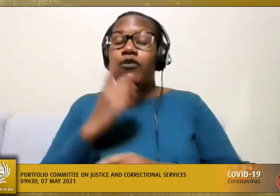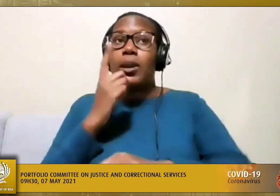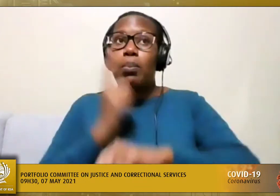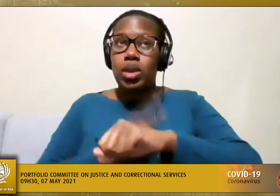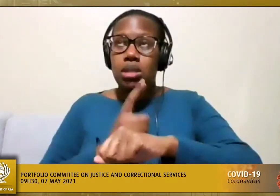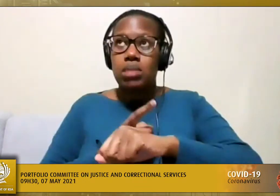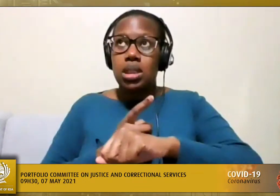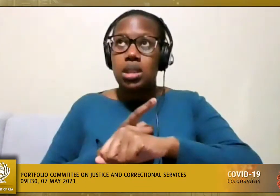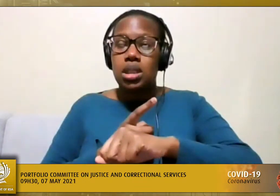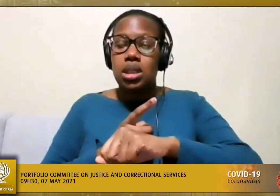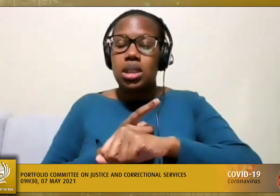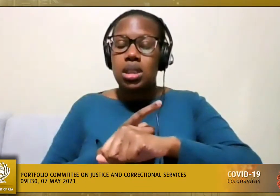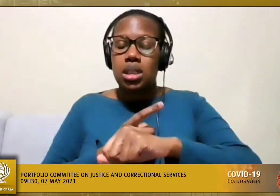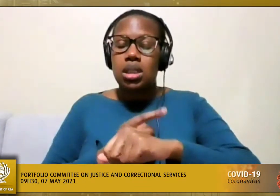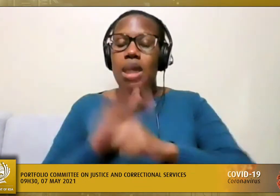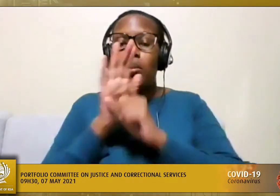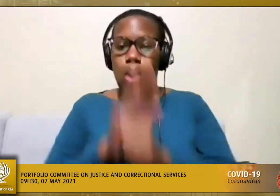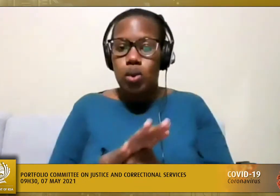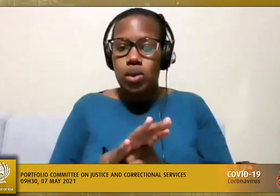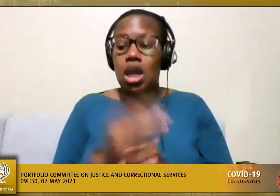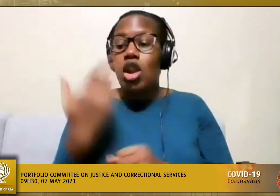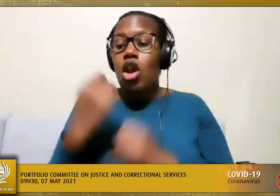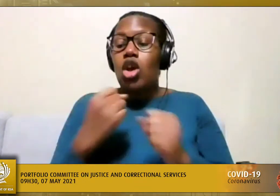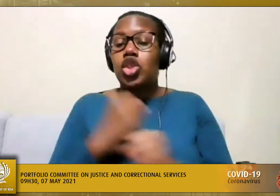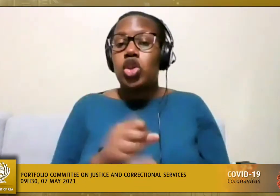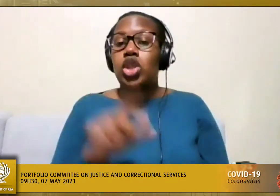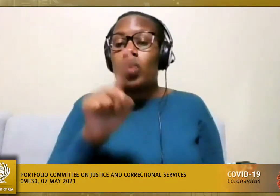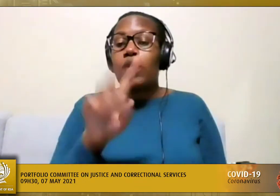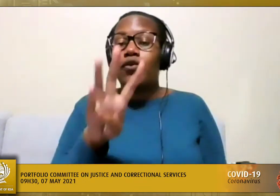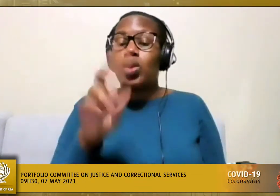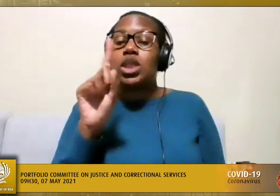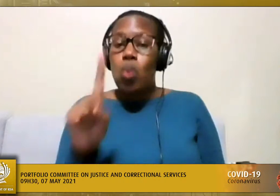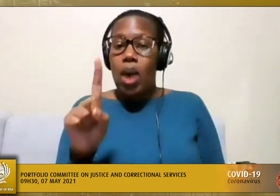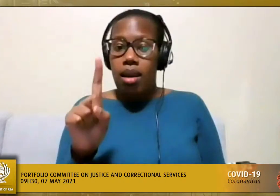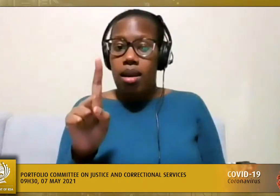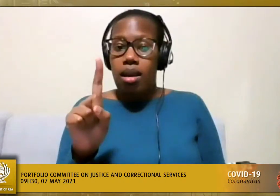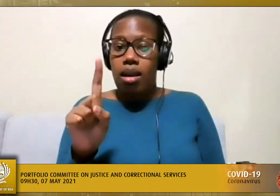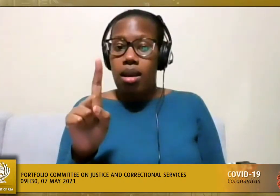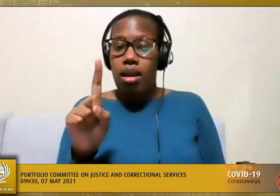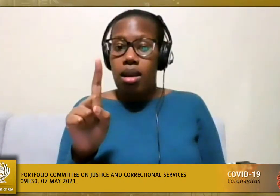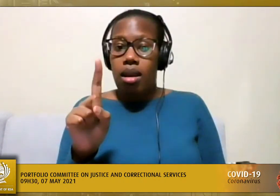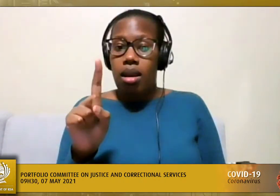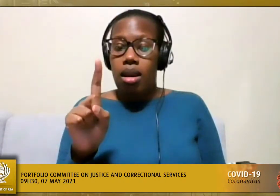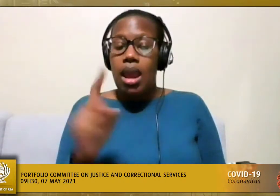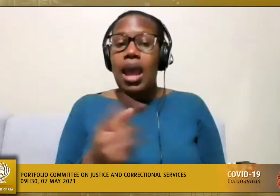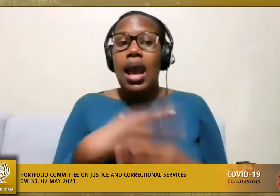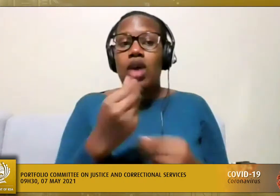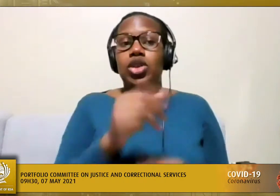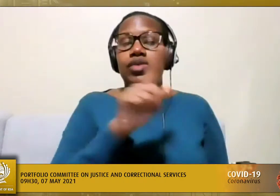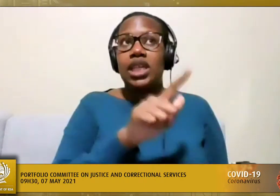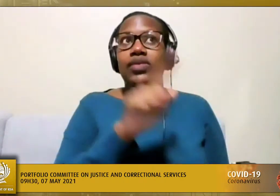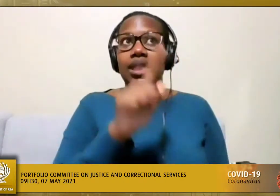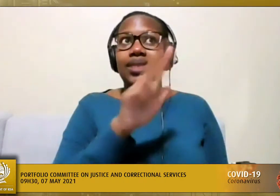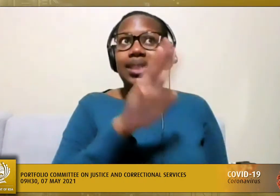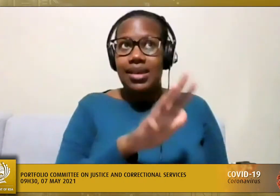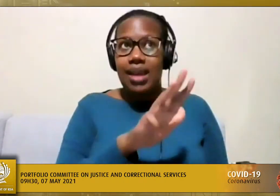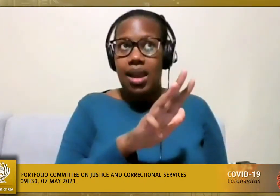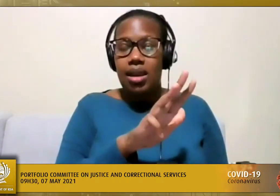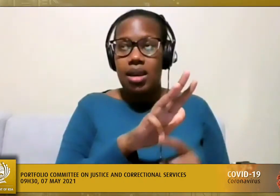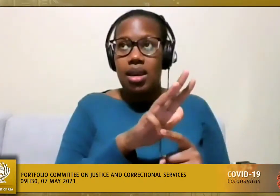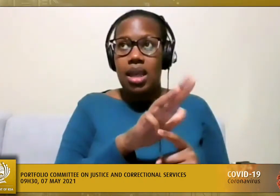imposed last year there were 141 of the 779 accused in